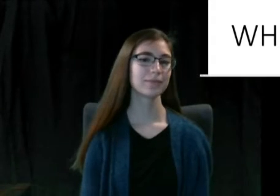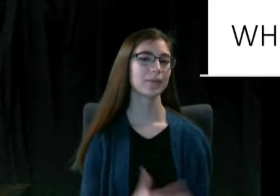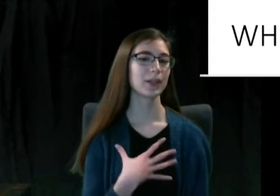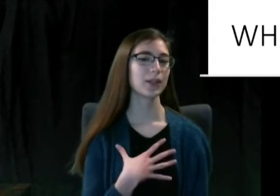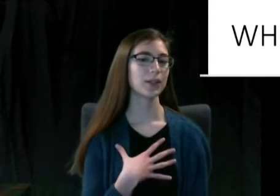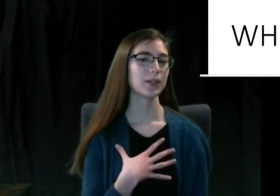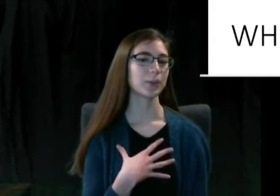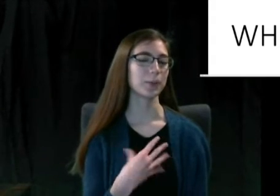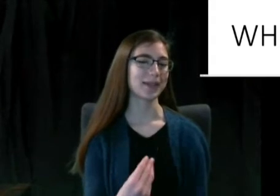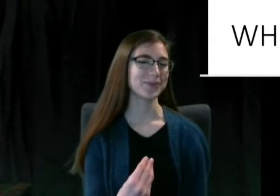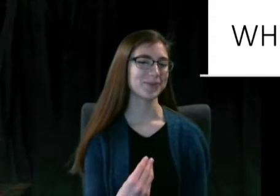White.